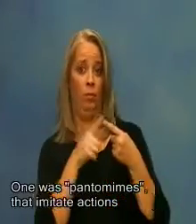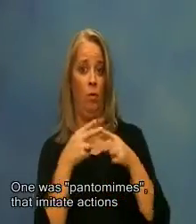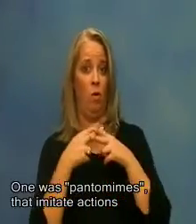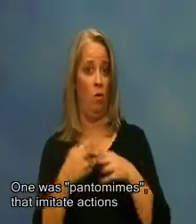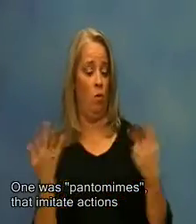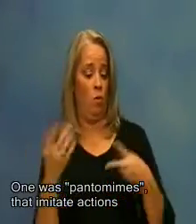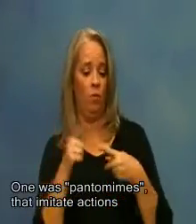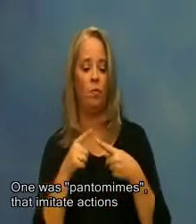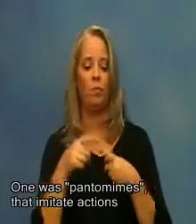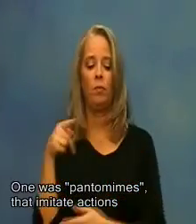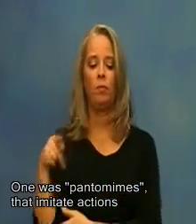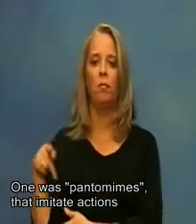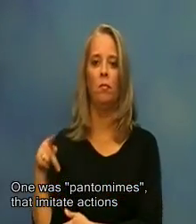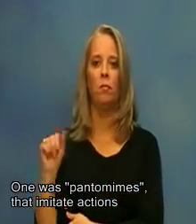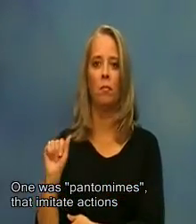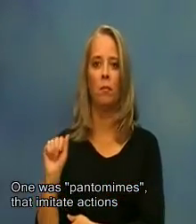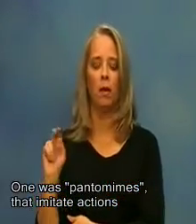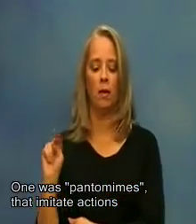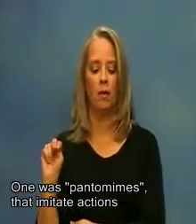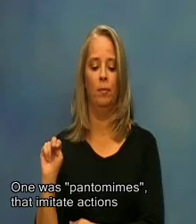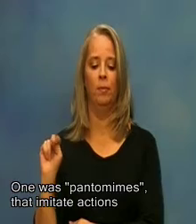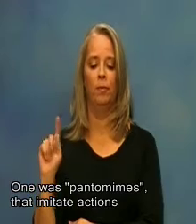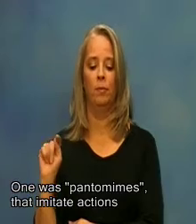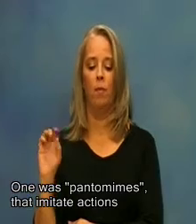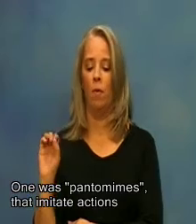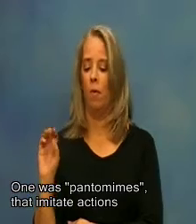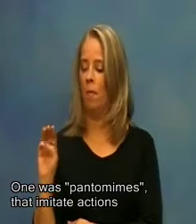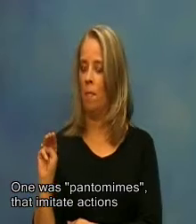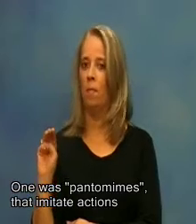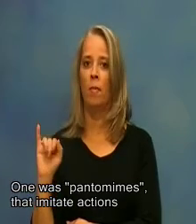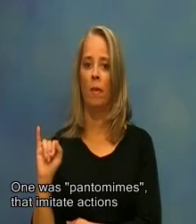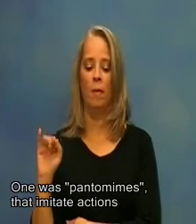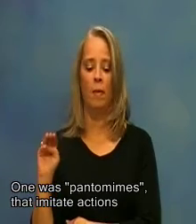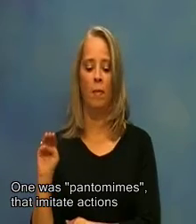One was pantomimes that imitate actions.